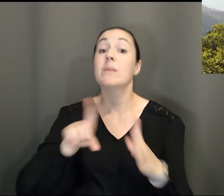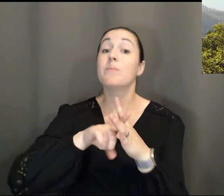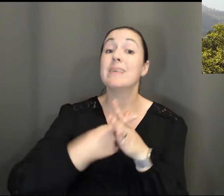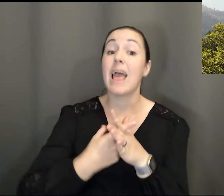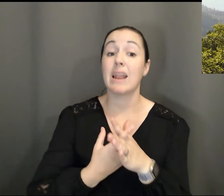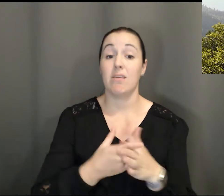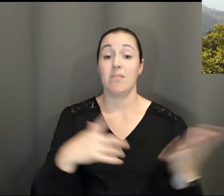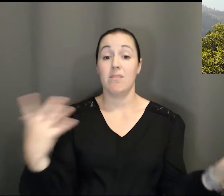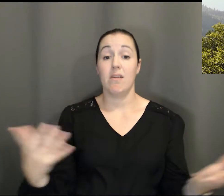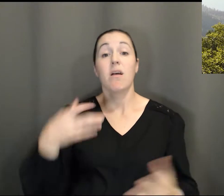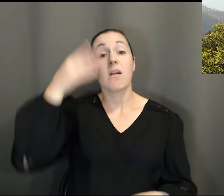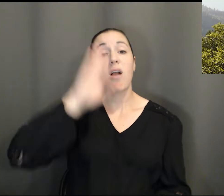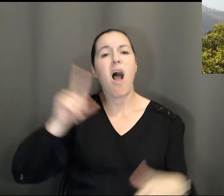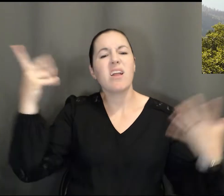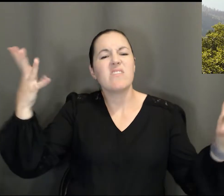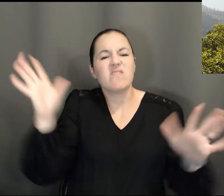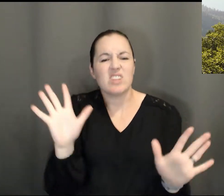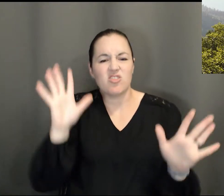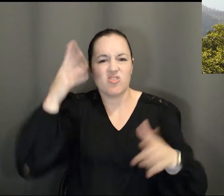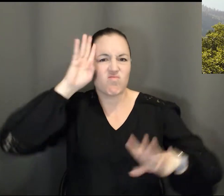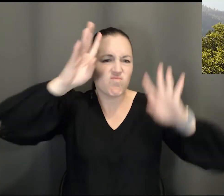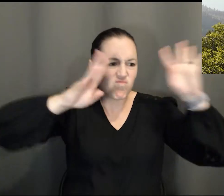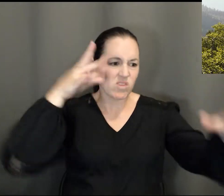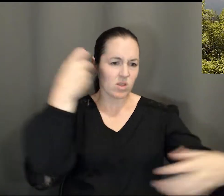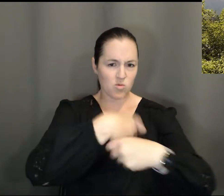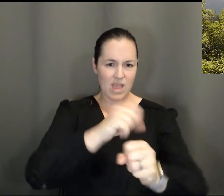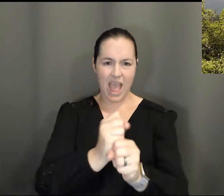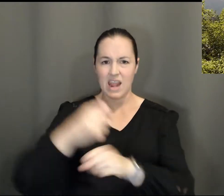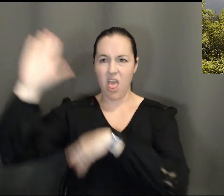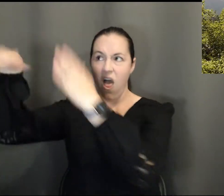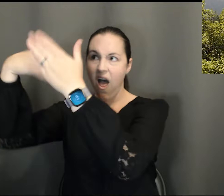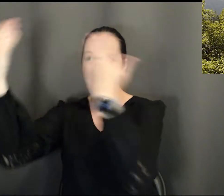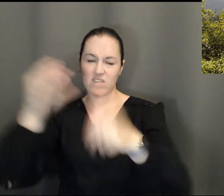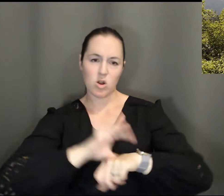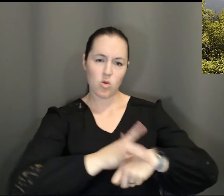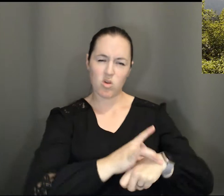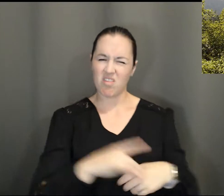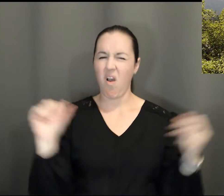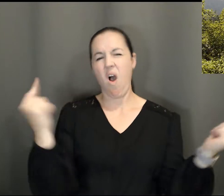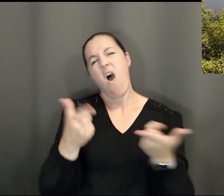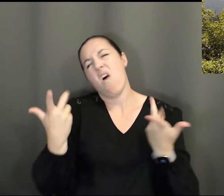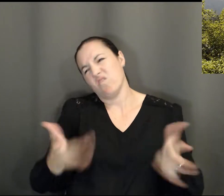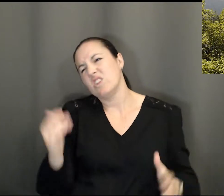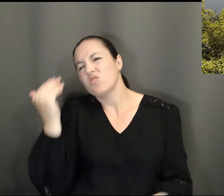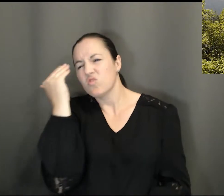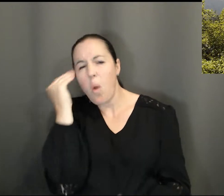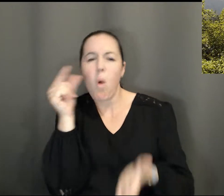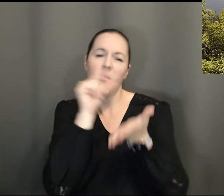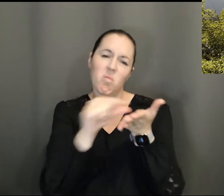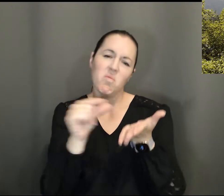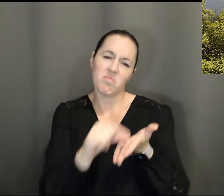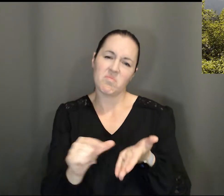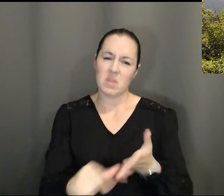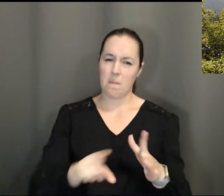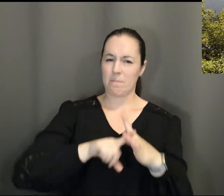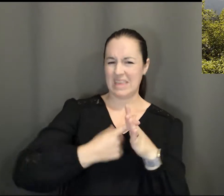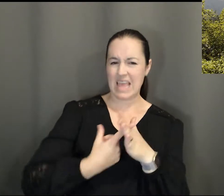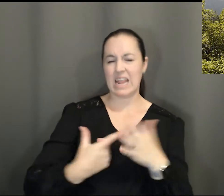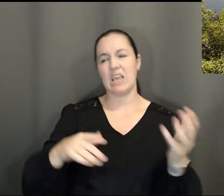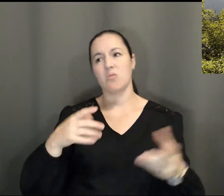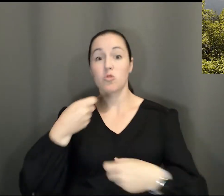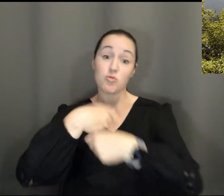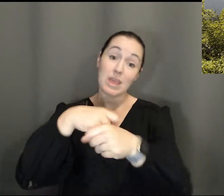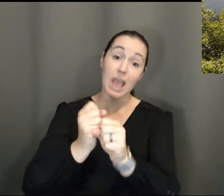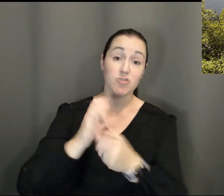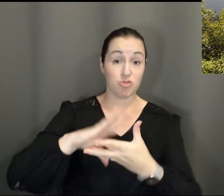story opens. But what's really significant about this is this. The word for God in the original language of the Old Testament is the word Elohim.